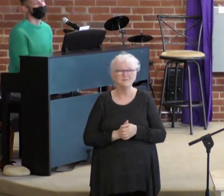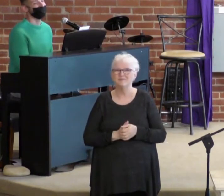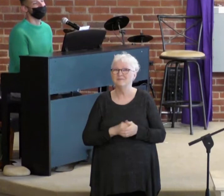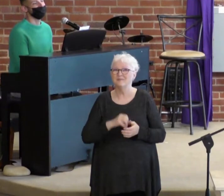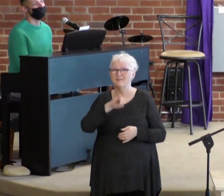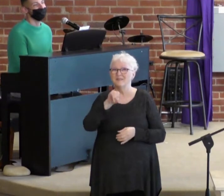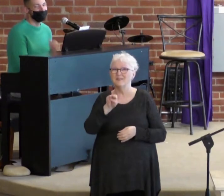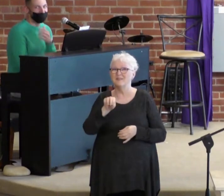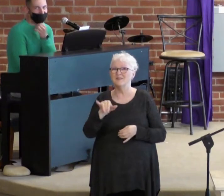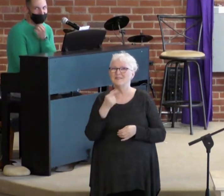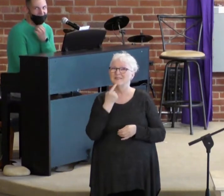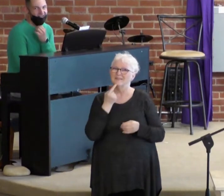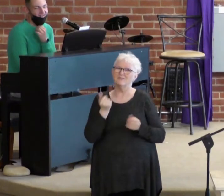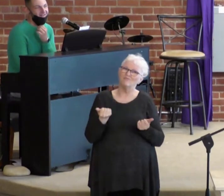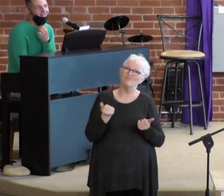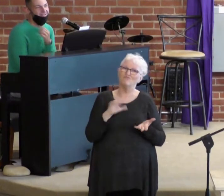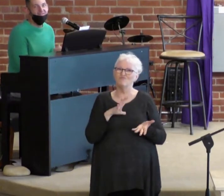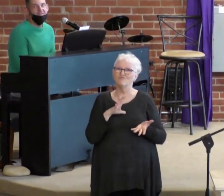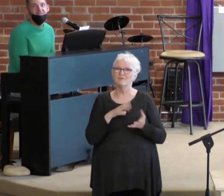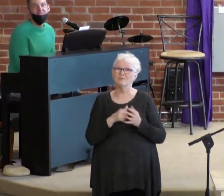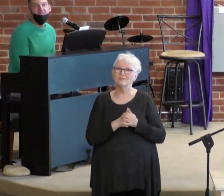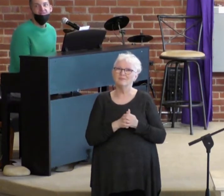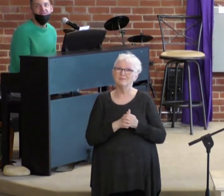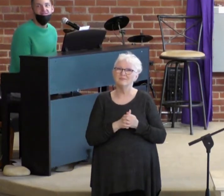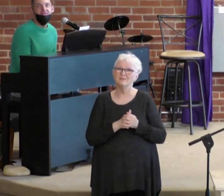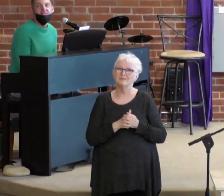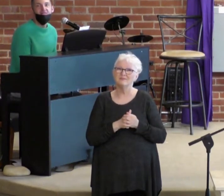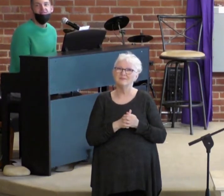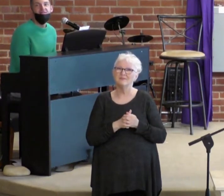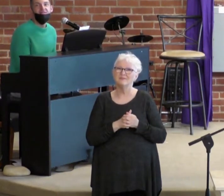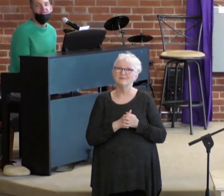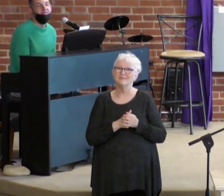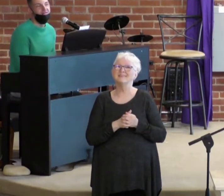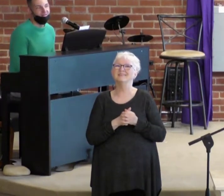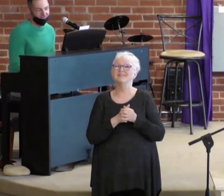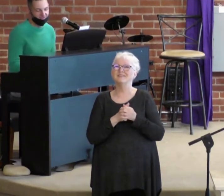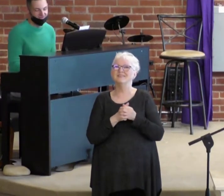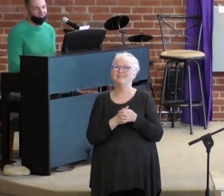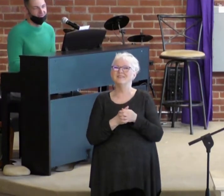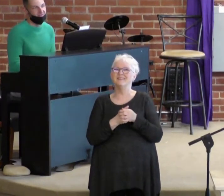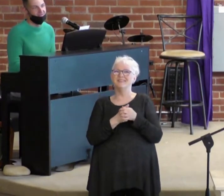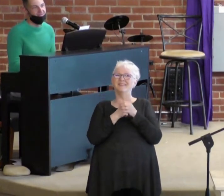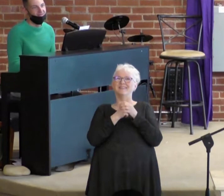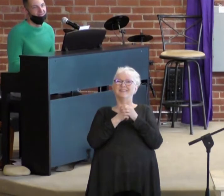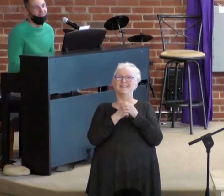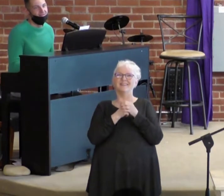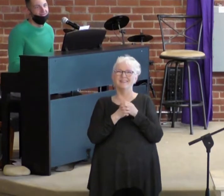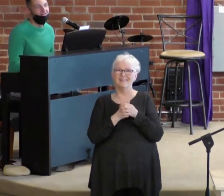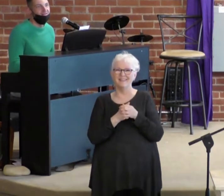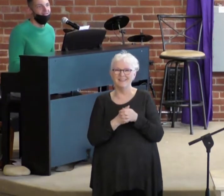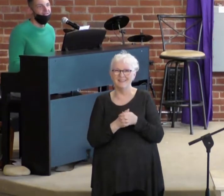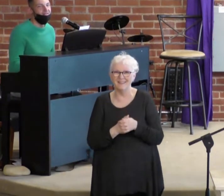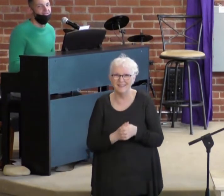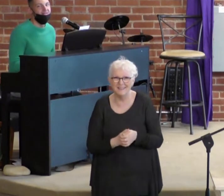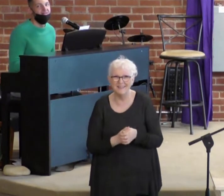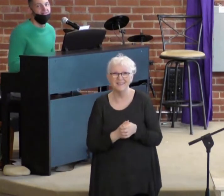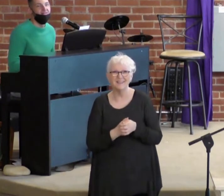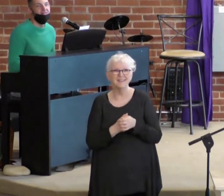Jimmy says, okay. We're not recording this, are we? Oh, we are? Okay.